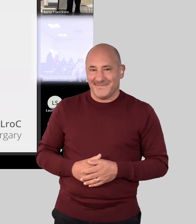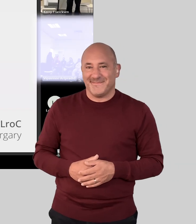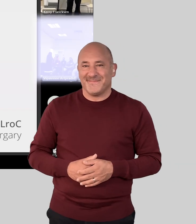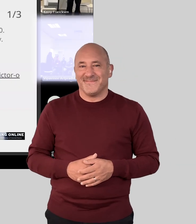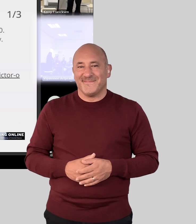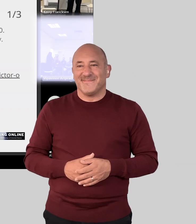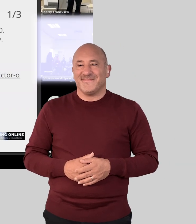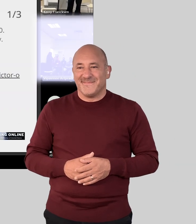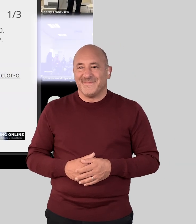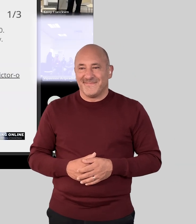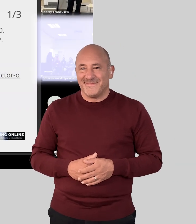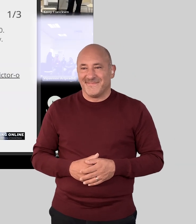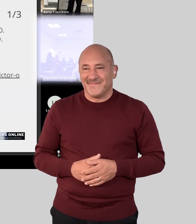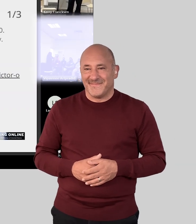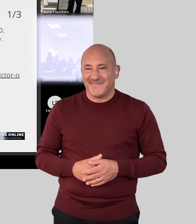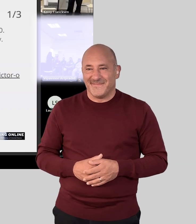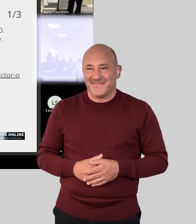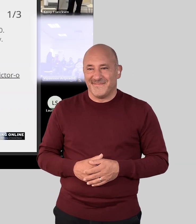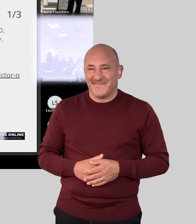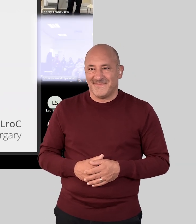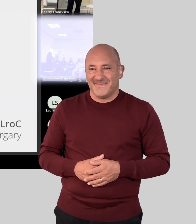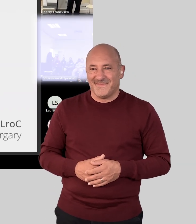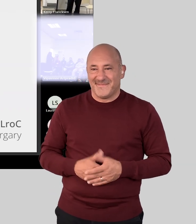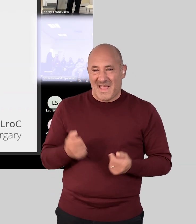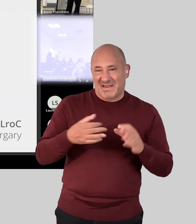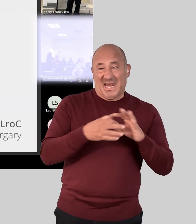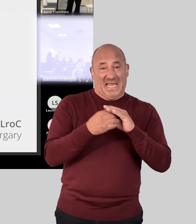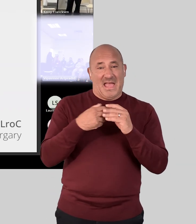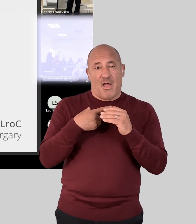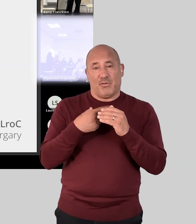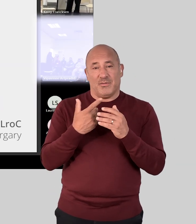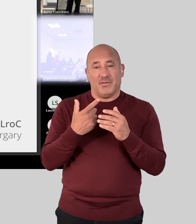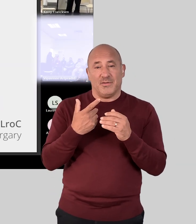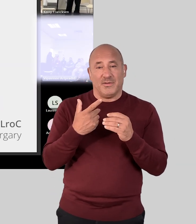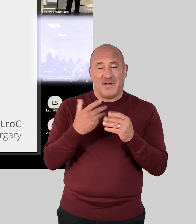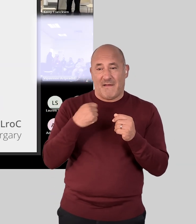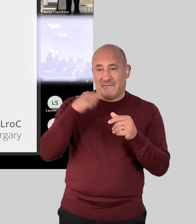dislocated. Oh, and that's Lucy and I without the